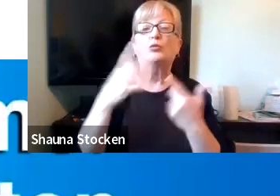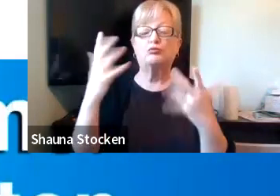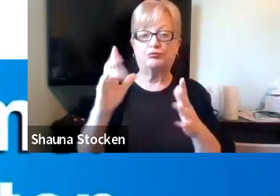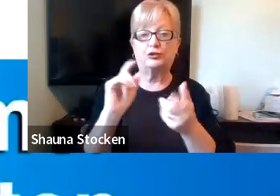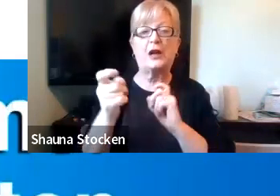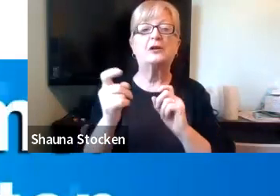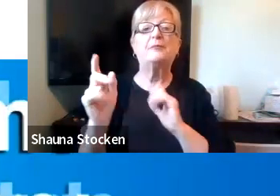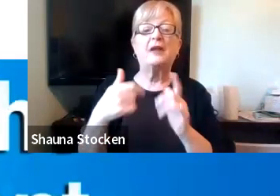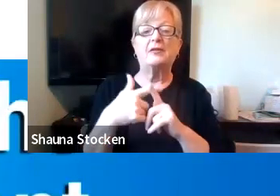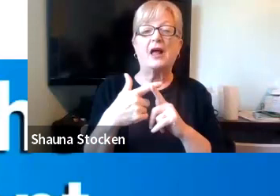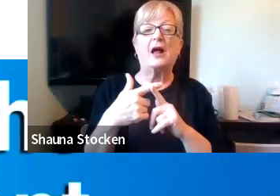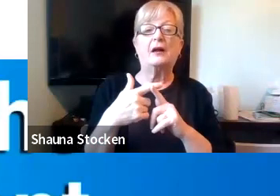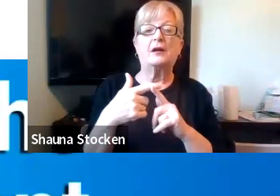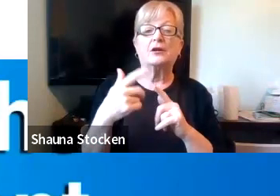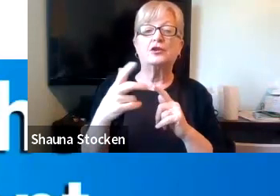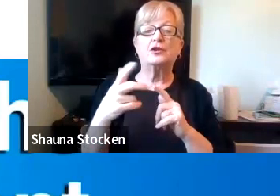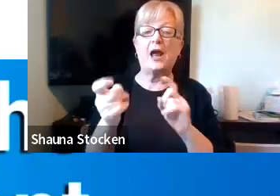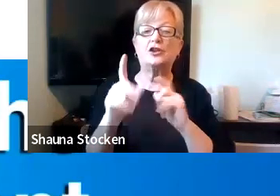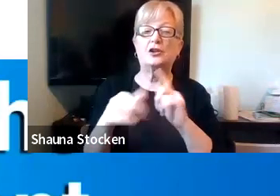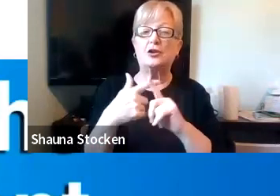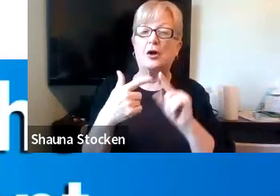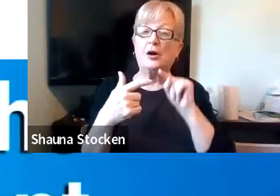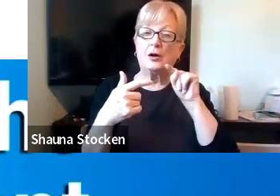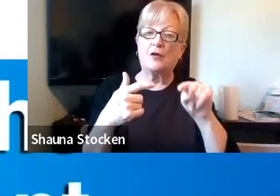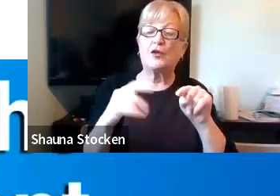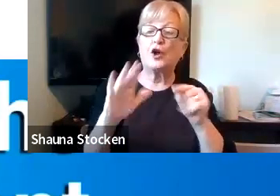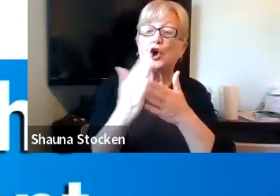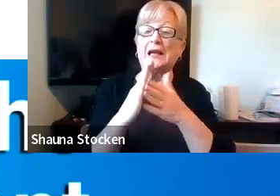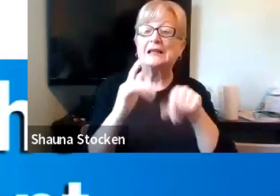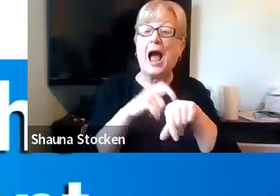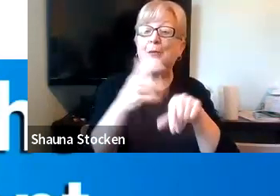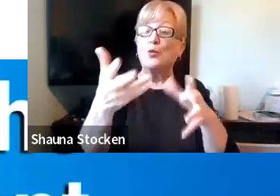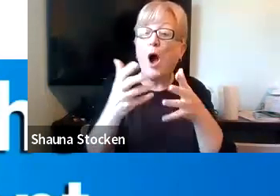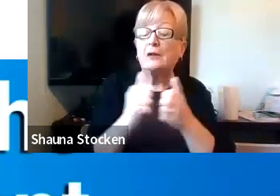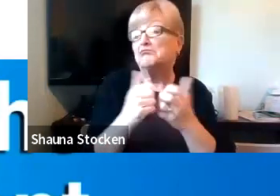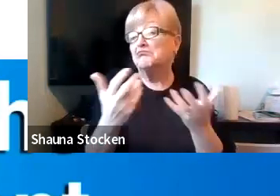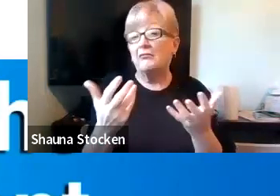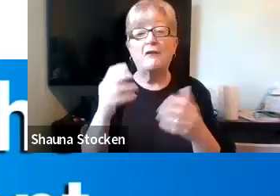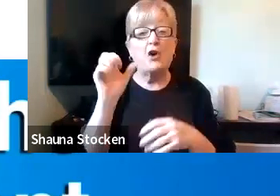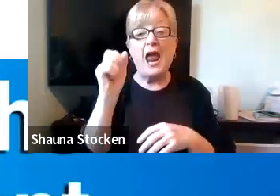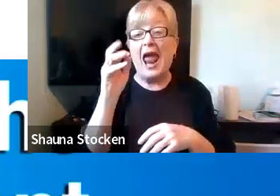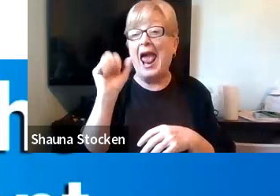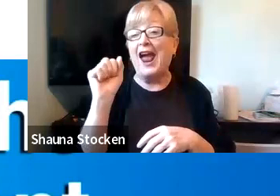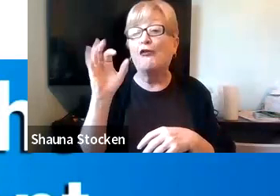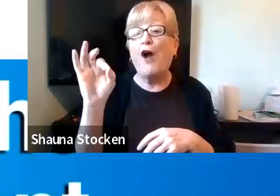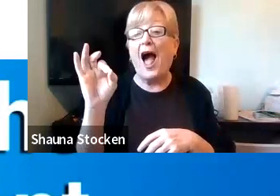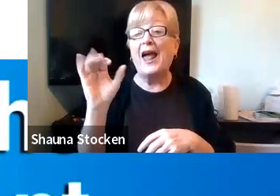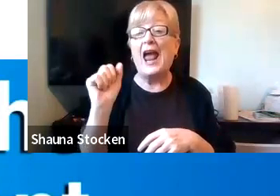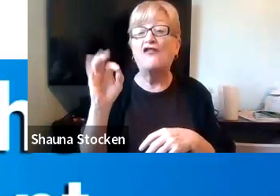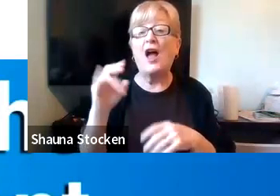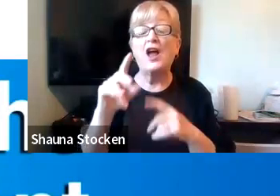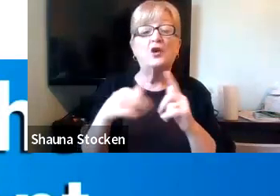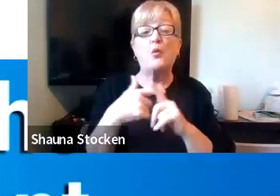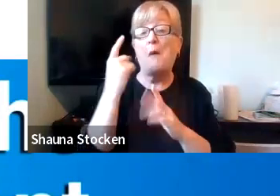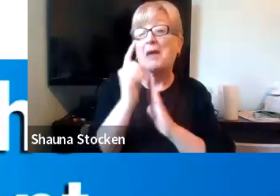temperature button again. Turn the control knob to the cooking time that you want. For air fry, you can set between 1 minute and 2